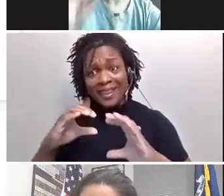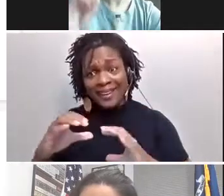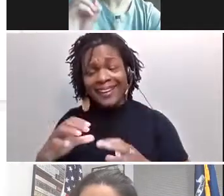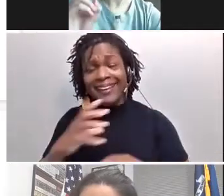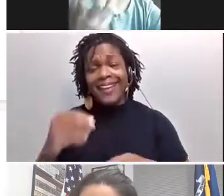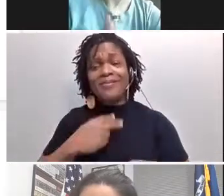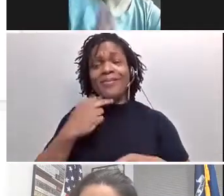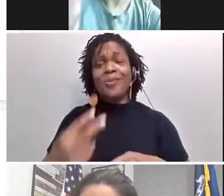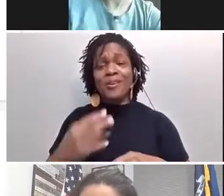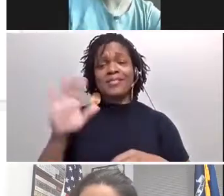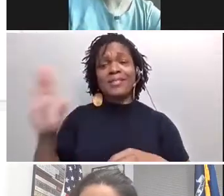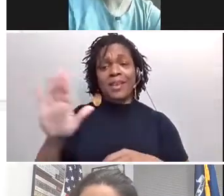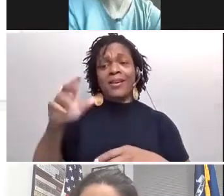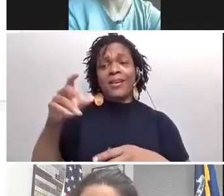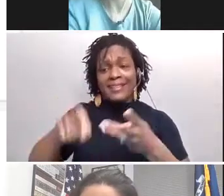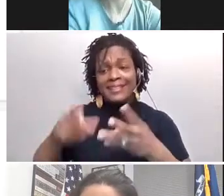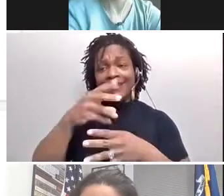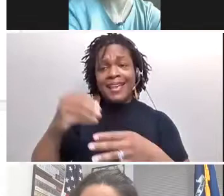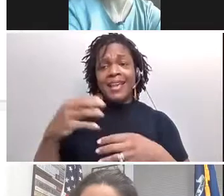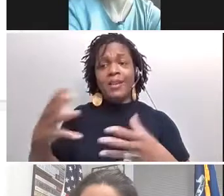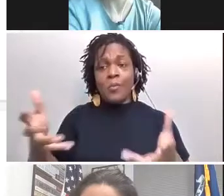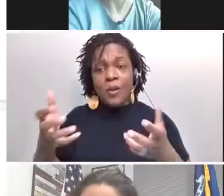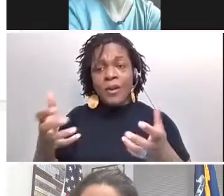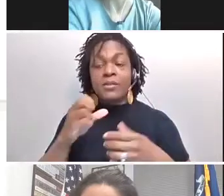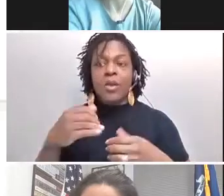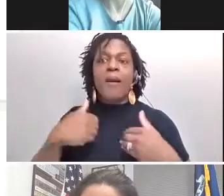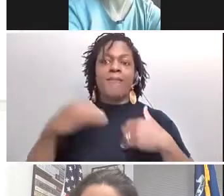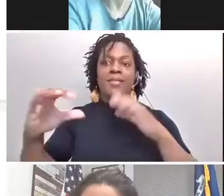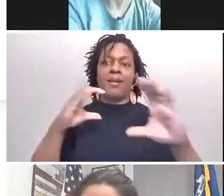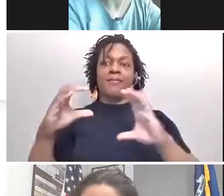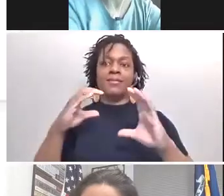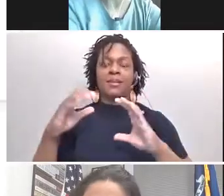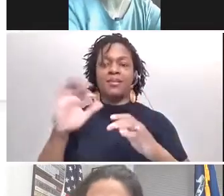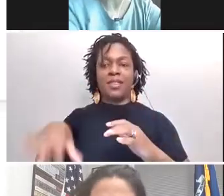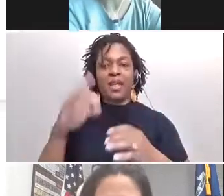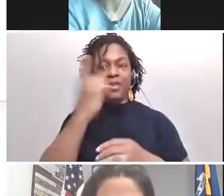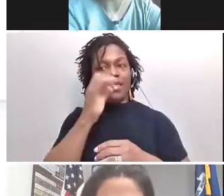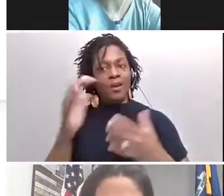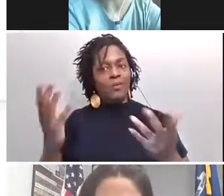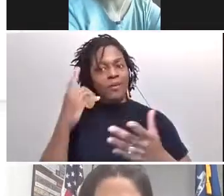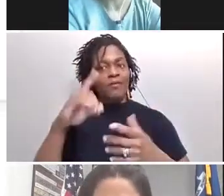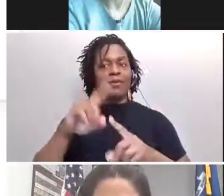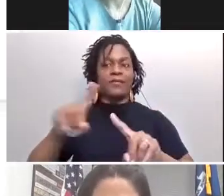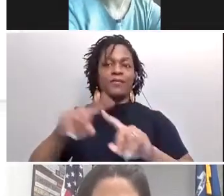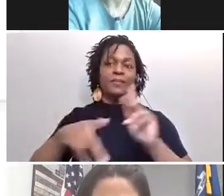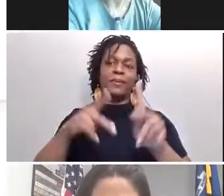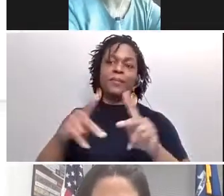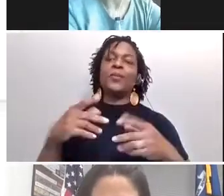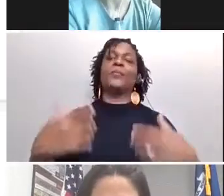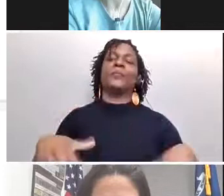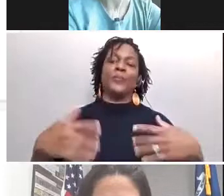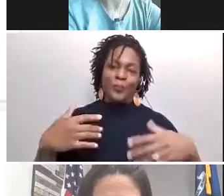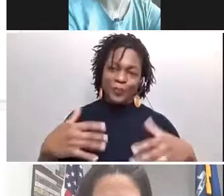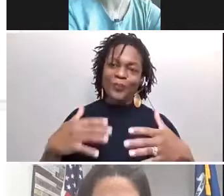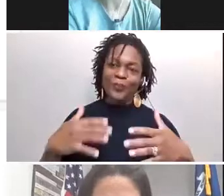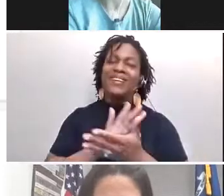voice their needs and their wants, right? And so having that conversation of what that may look like for different people, I love that